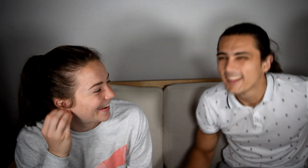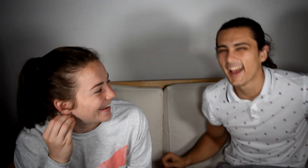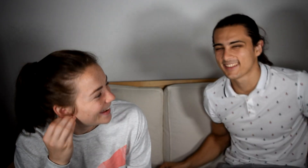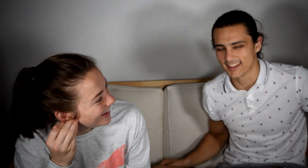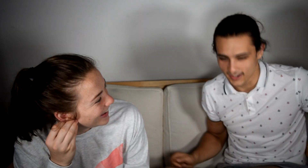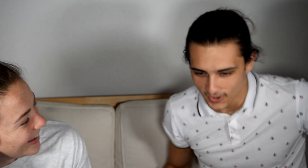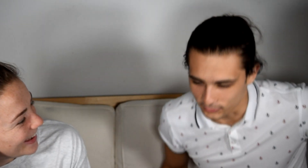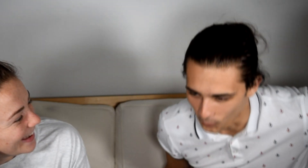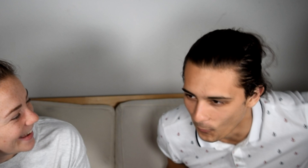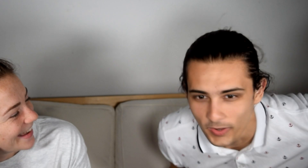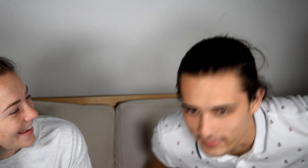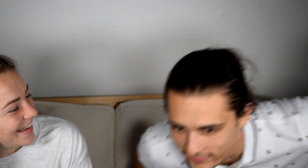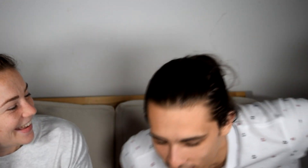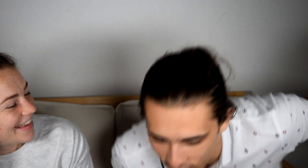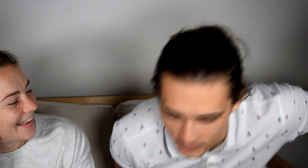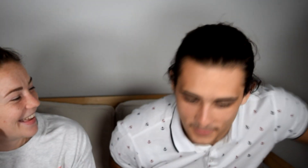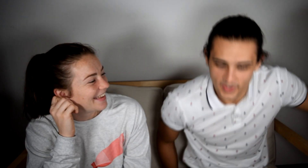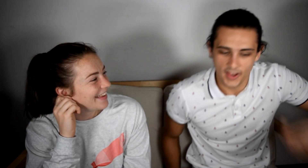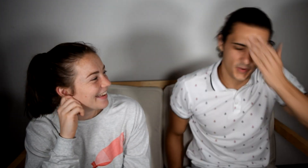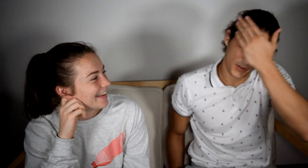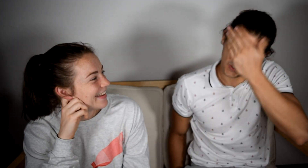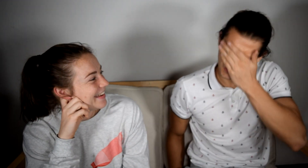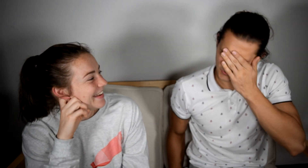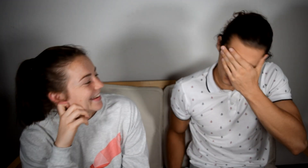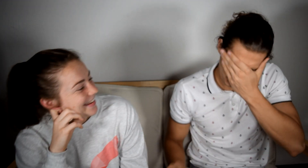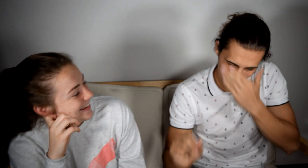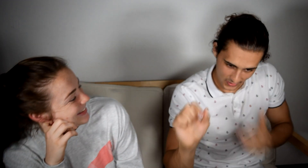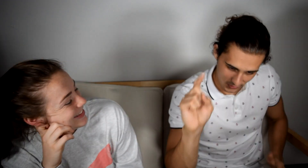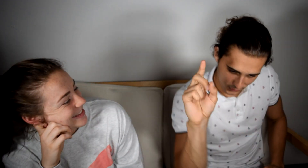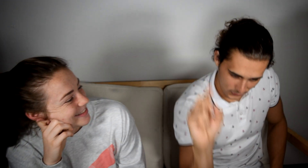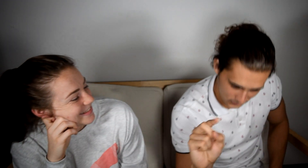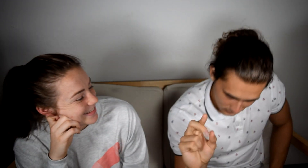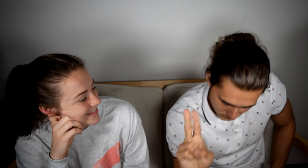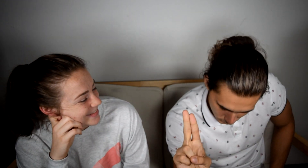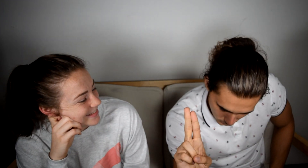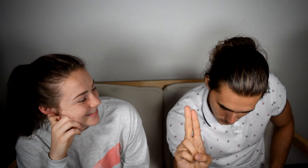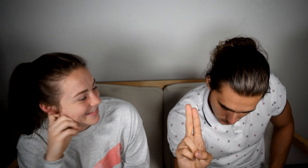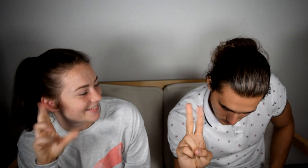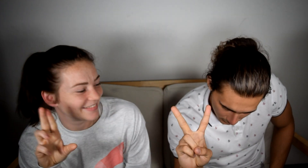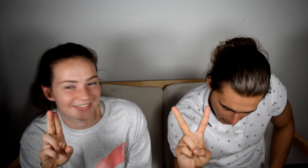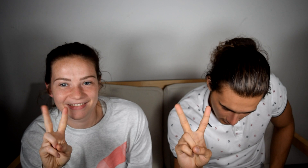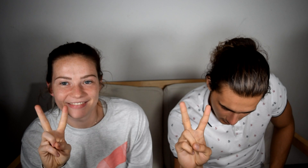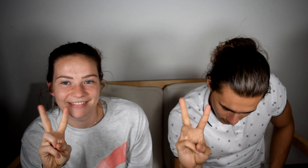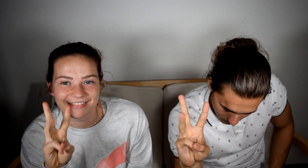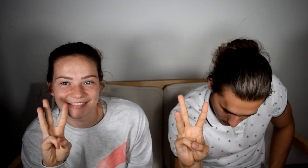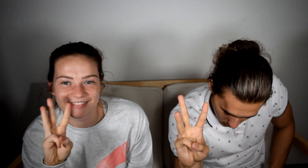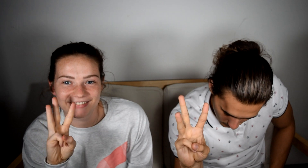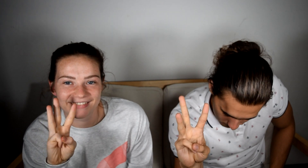that's like, I was like, oh, what is Z going to be? Okay. So U, V, W.